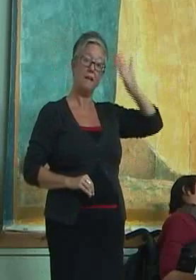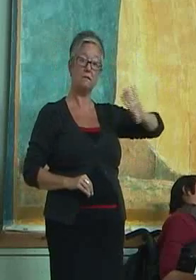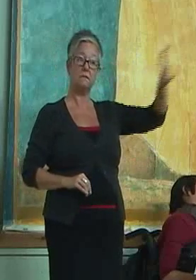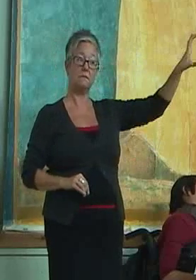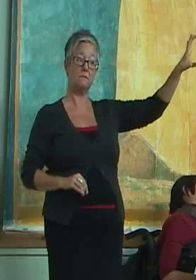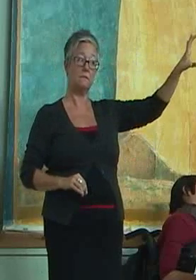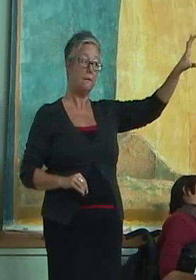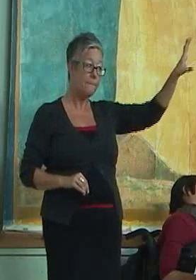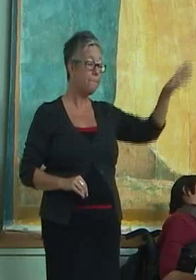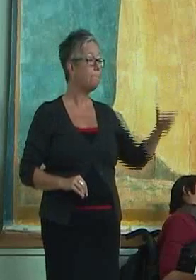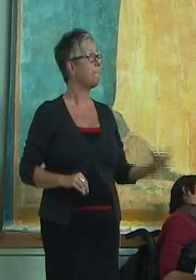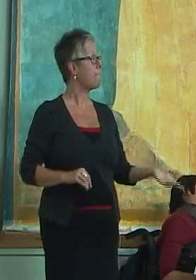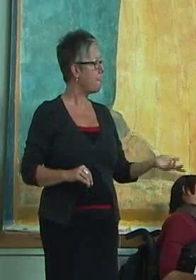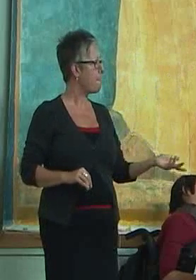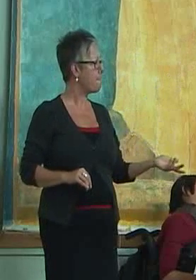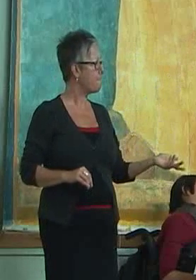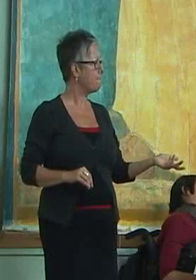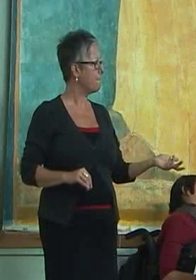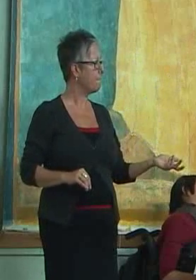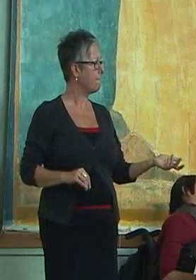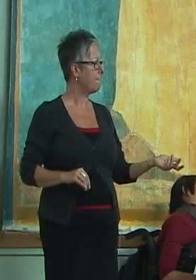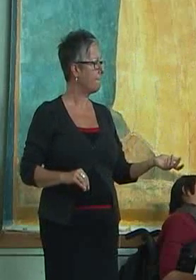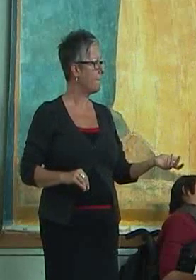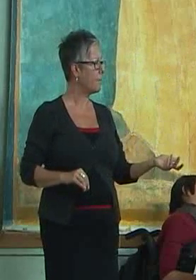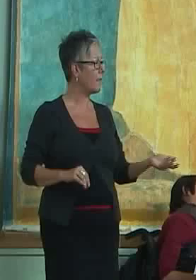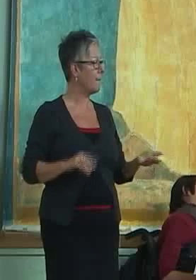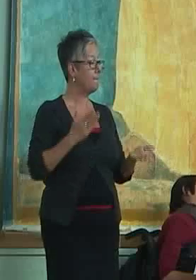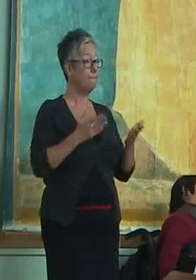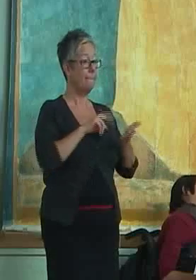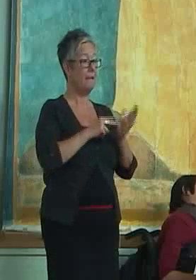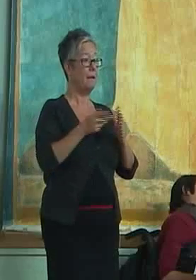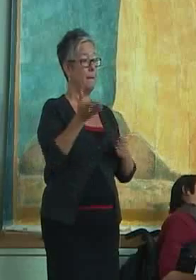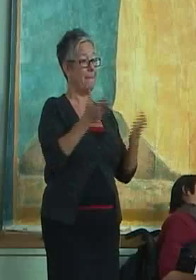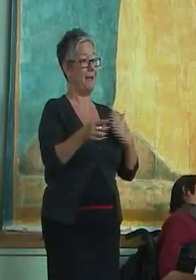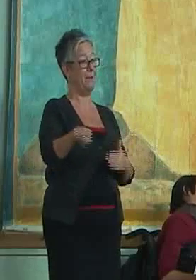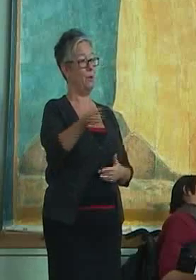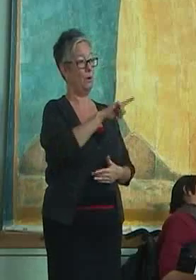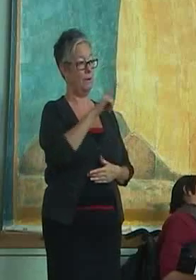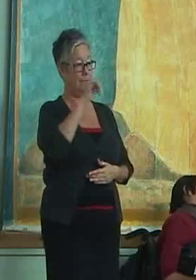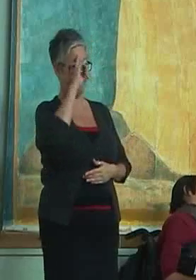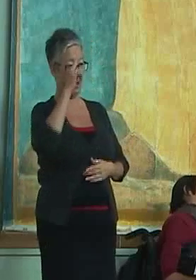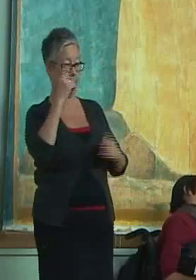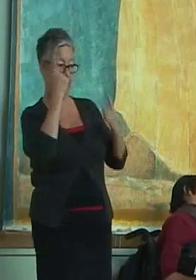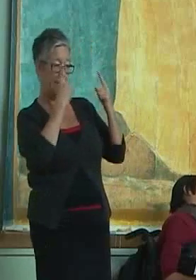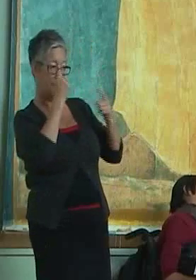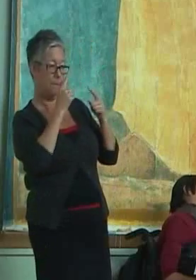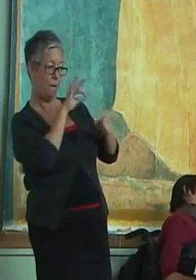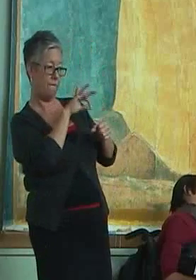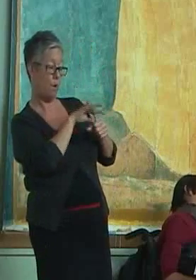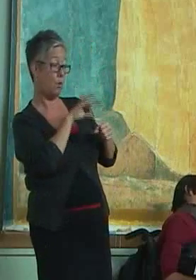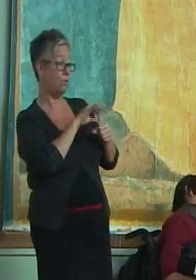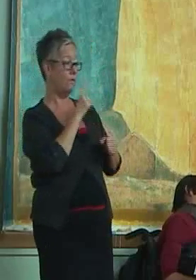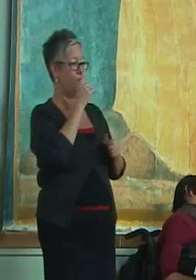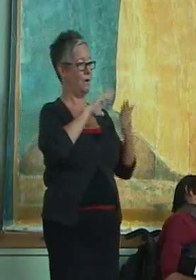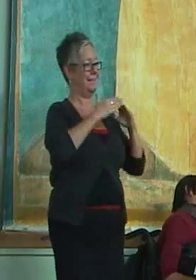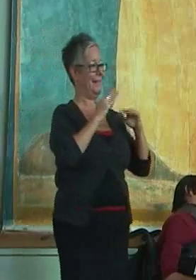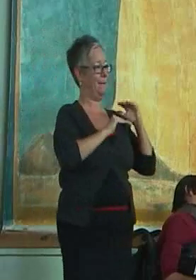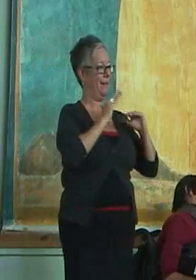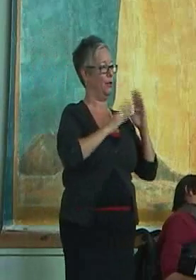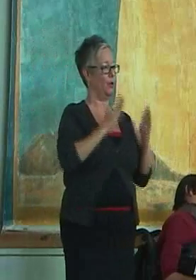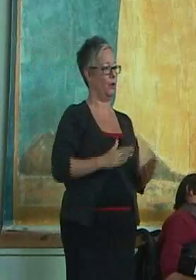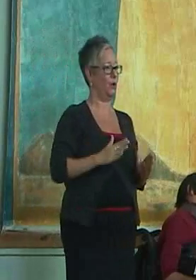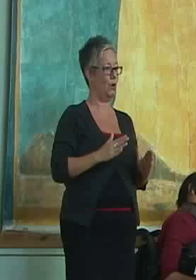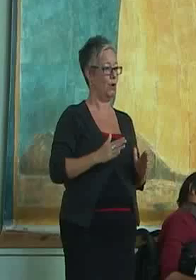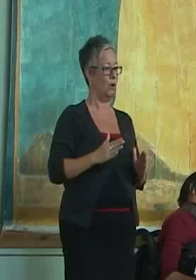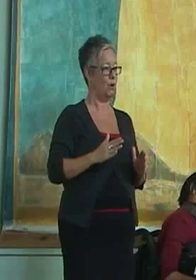Now then, you know, I would like to suggest to you that you maybe want to build for a city builder who's not going to freeze taxes like Smitherman is, which means going to be